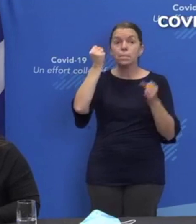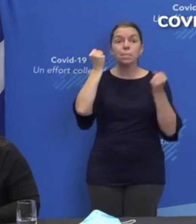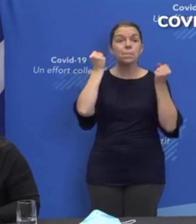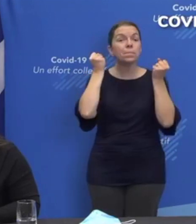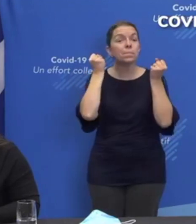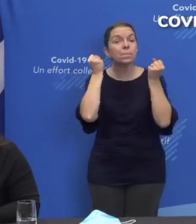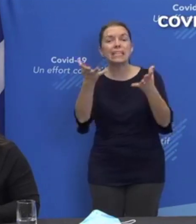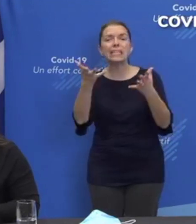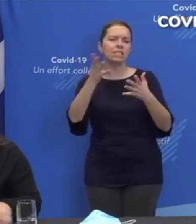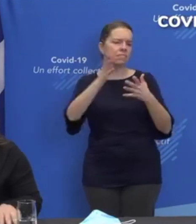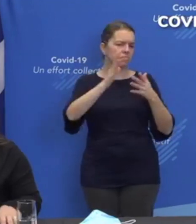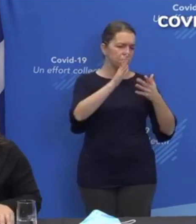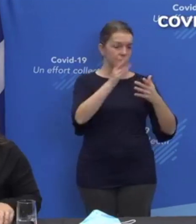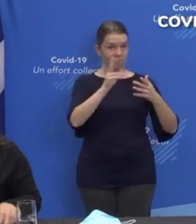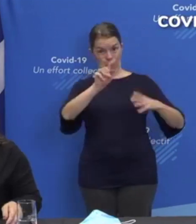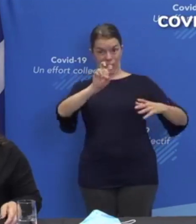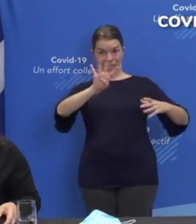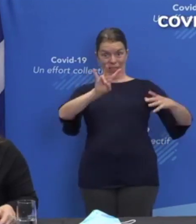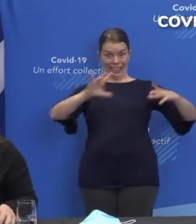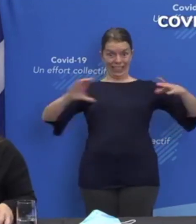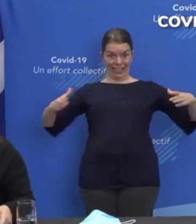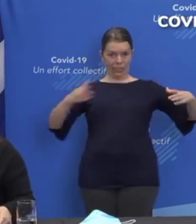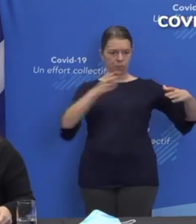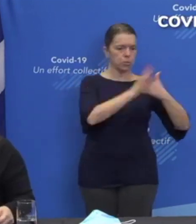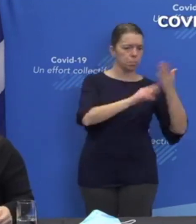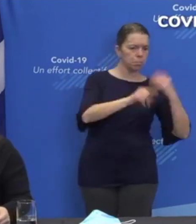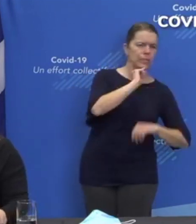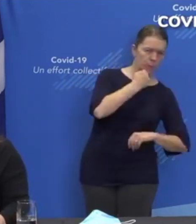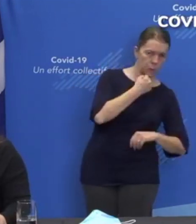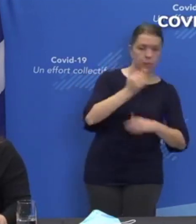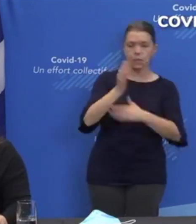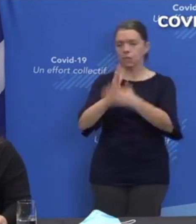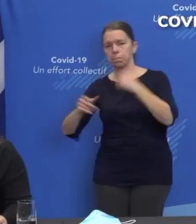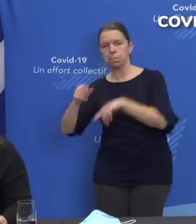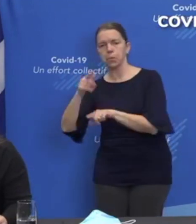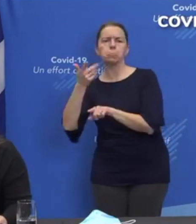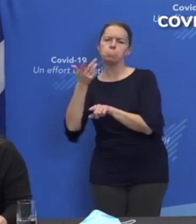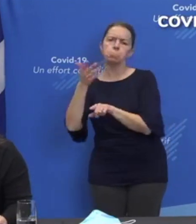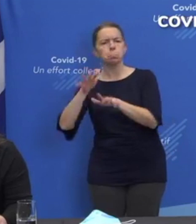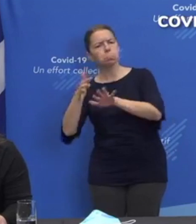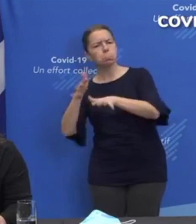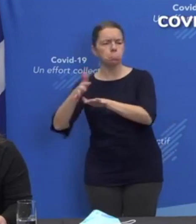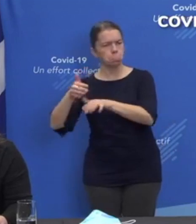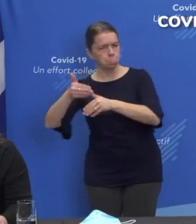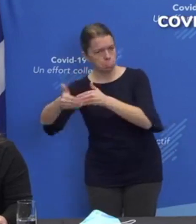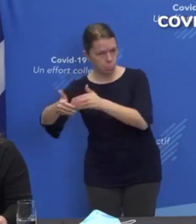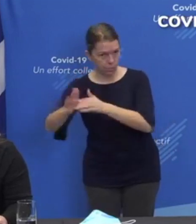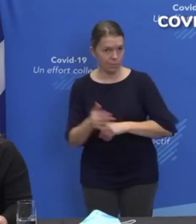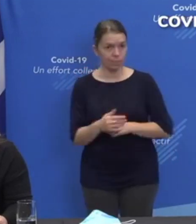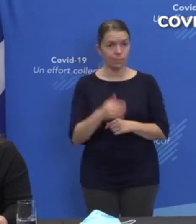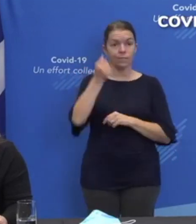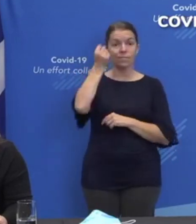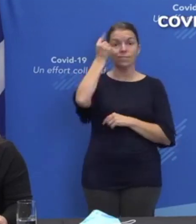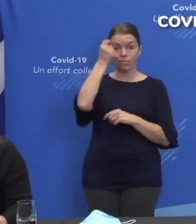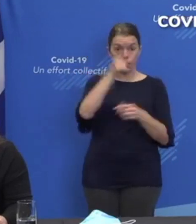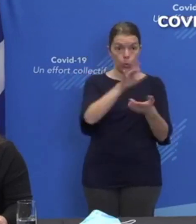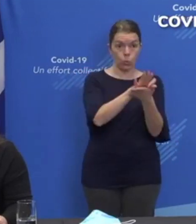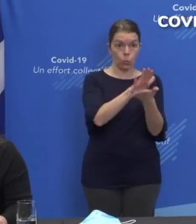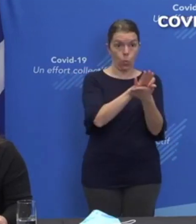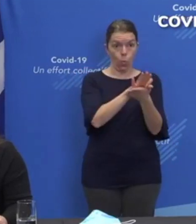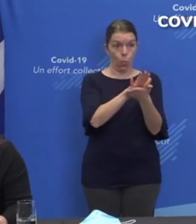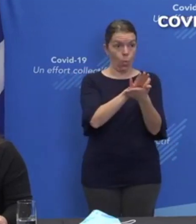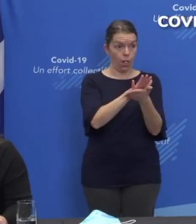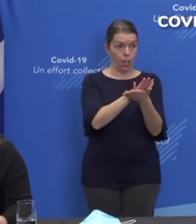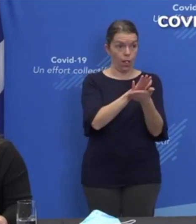controlled. We have 112 in schools, 36 in daycare centers,